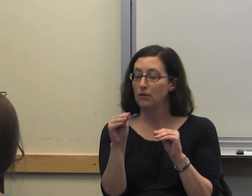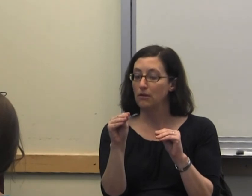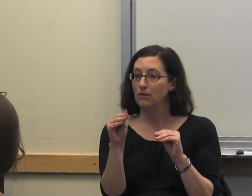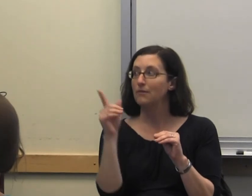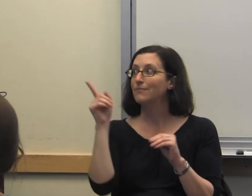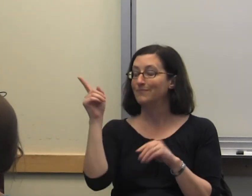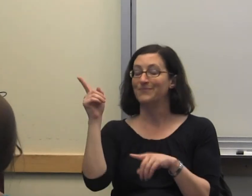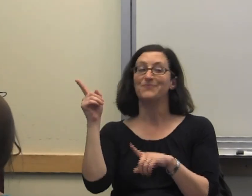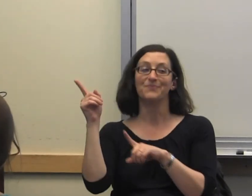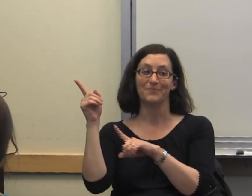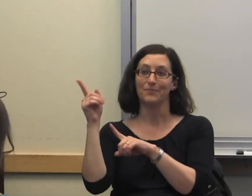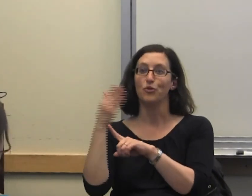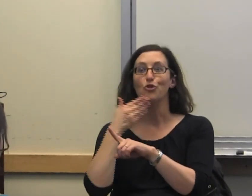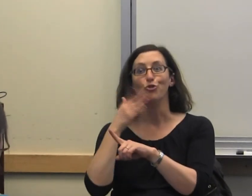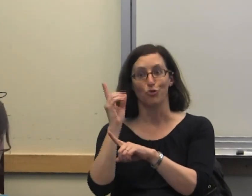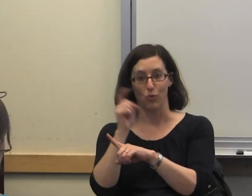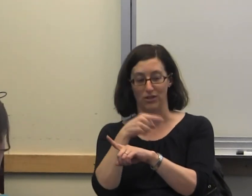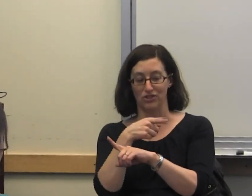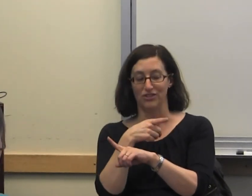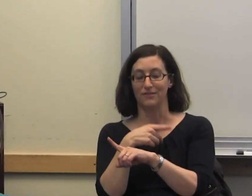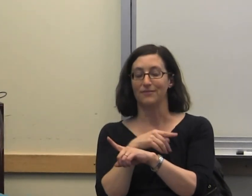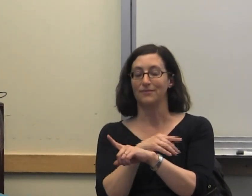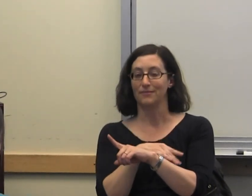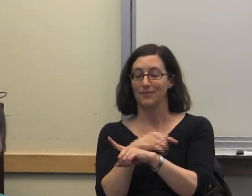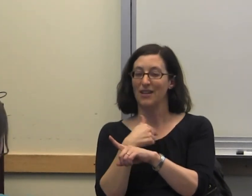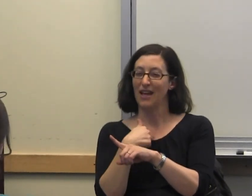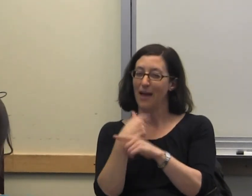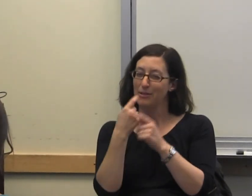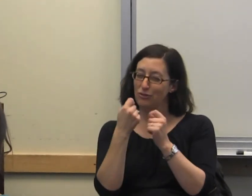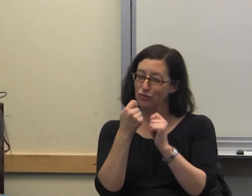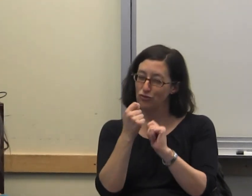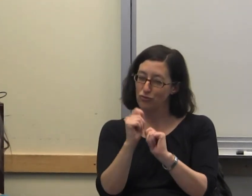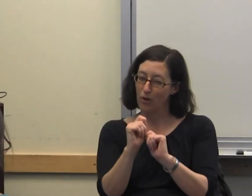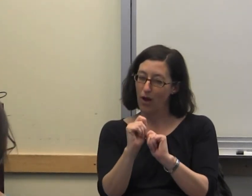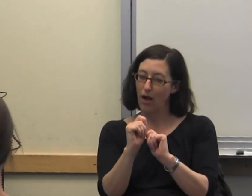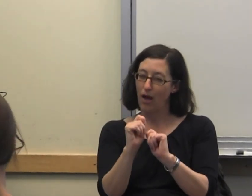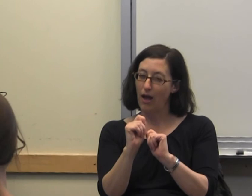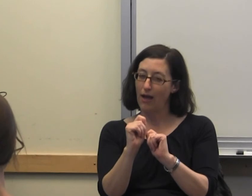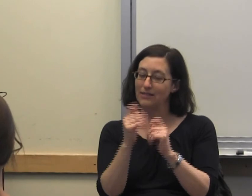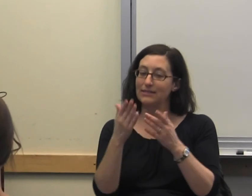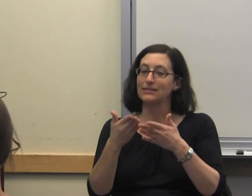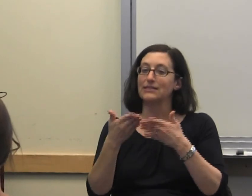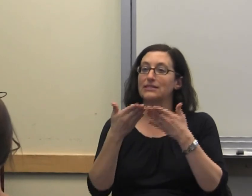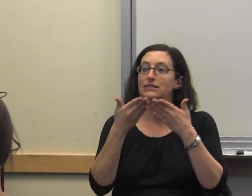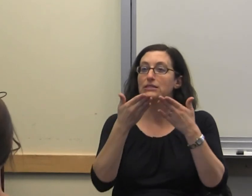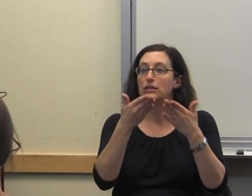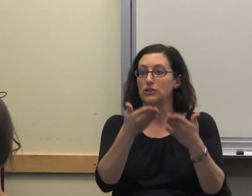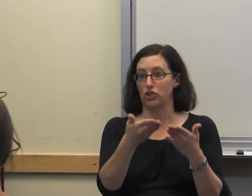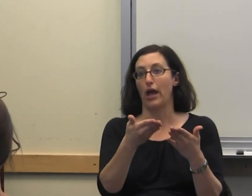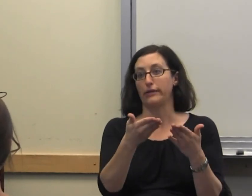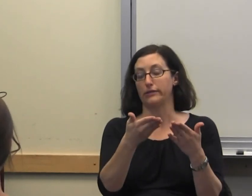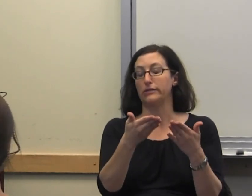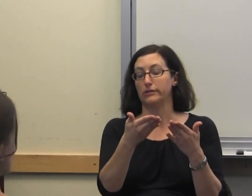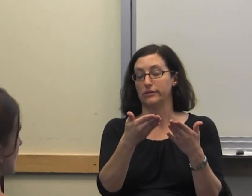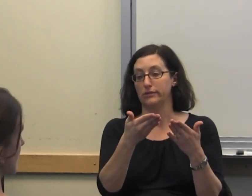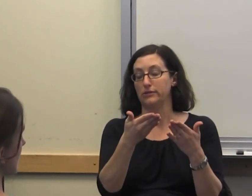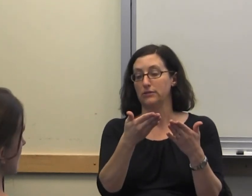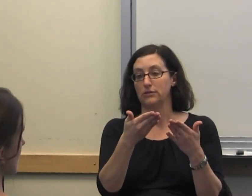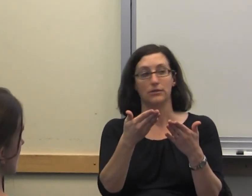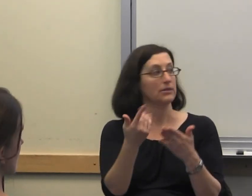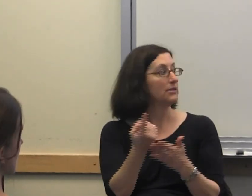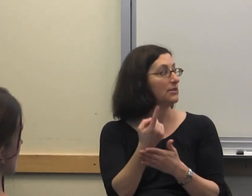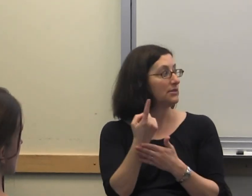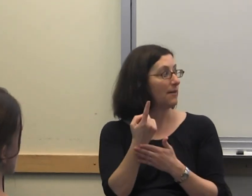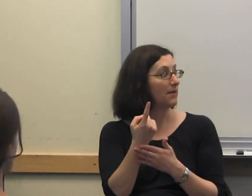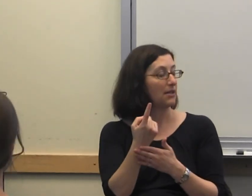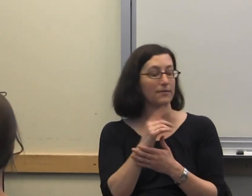glad that you asked that question, and I'm going to try to suggest a direction.